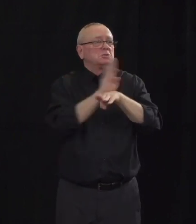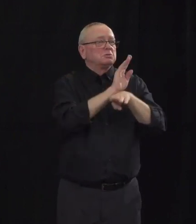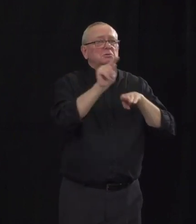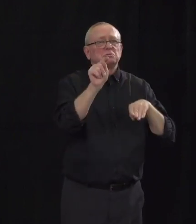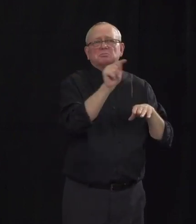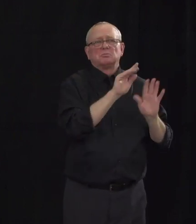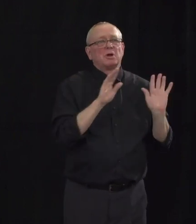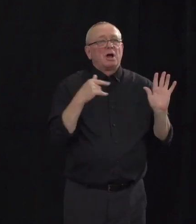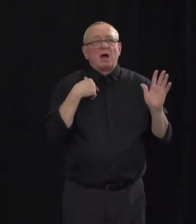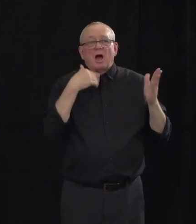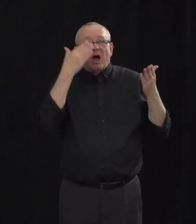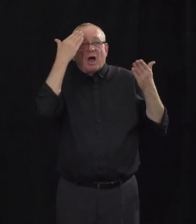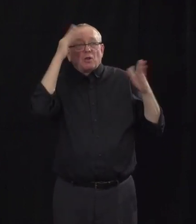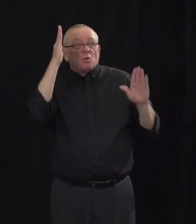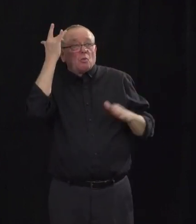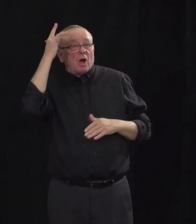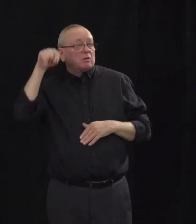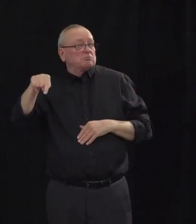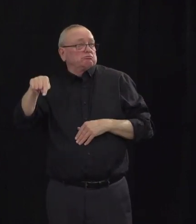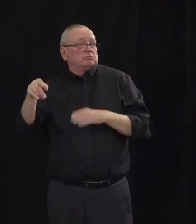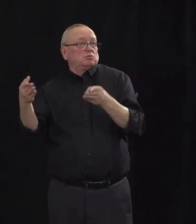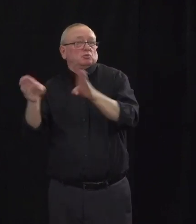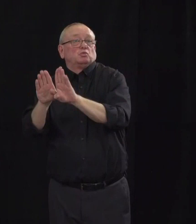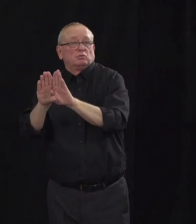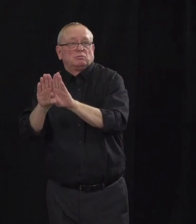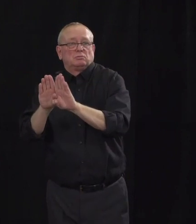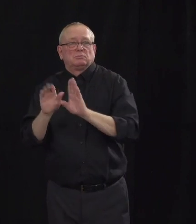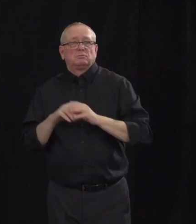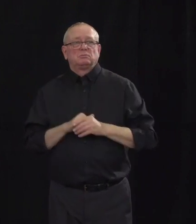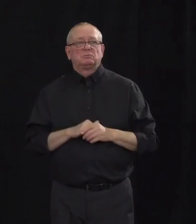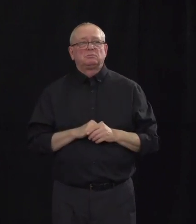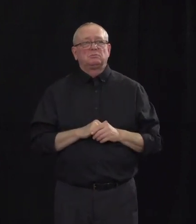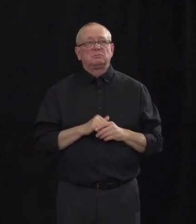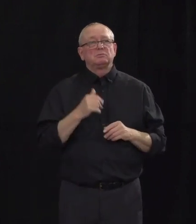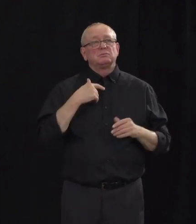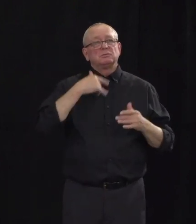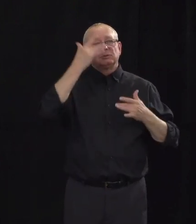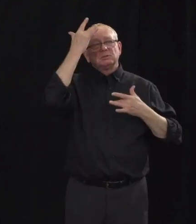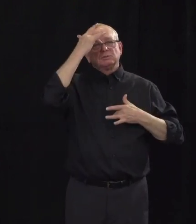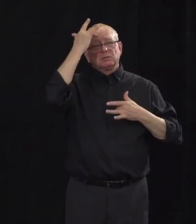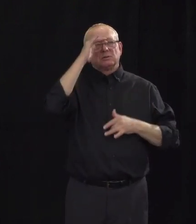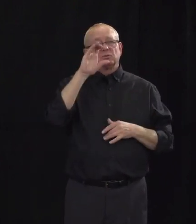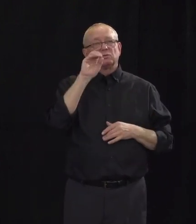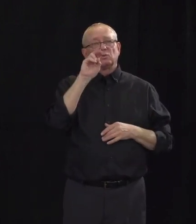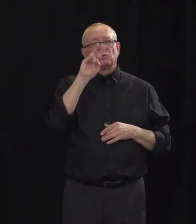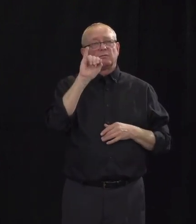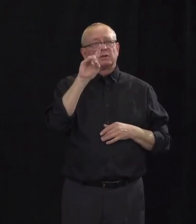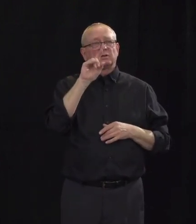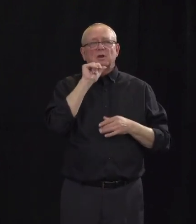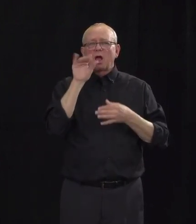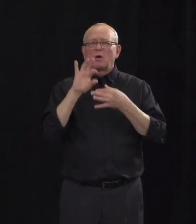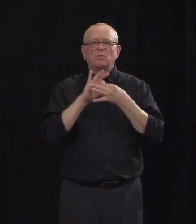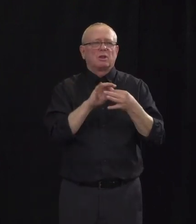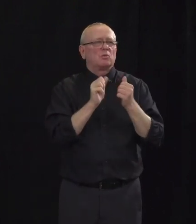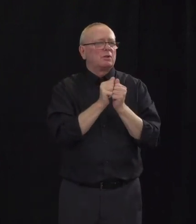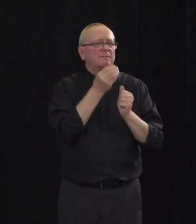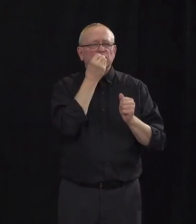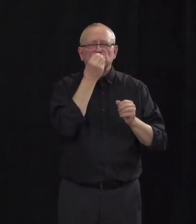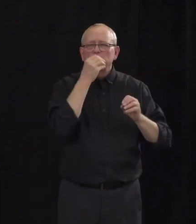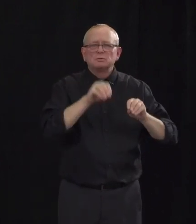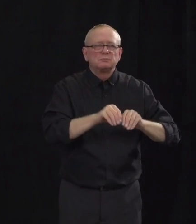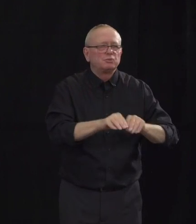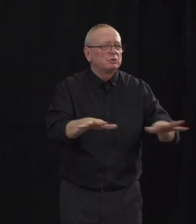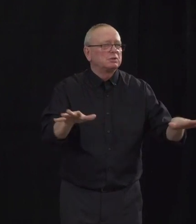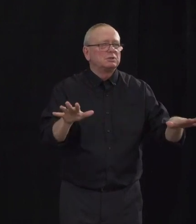is not a foodborne illness, so this would not be considered to be a concern with respect to the food that comes out of that plant. So